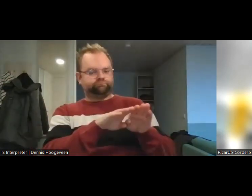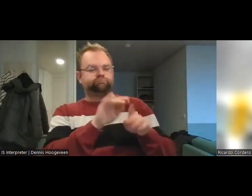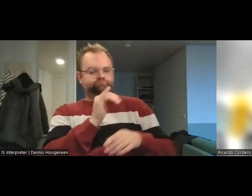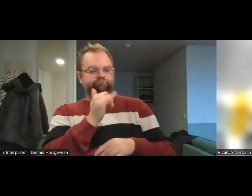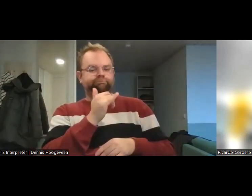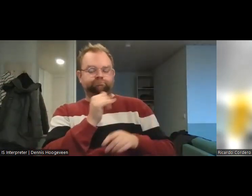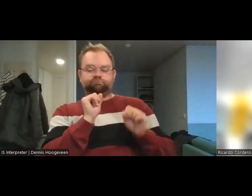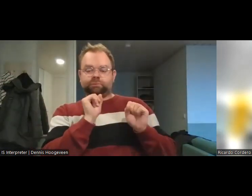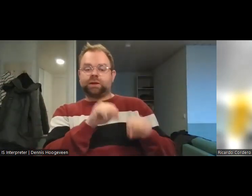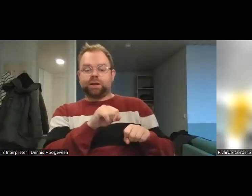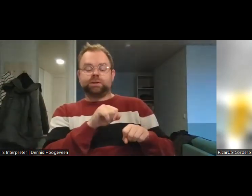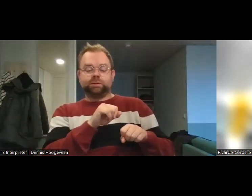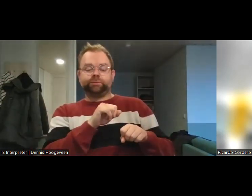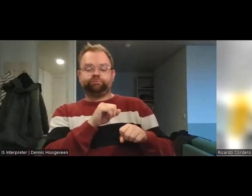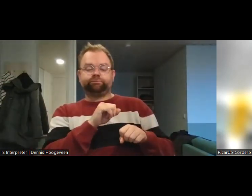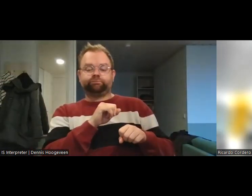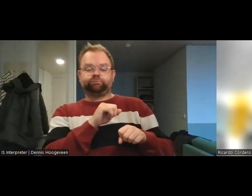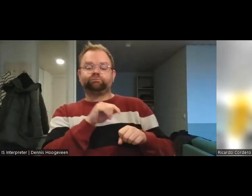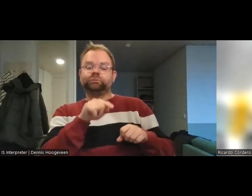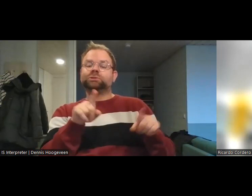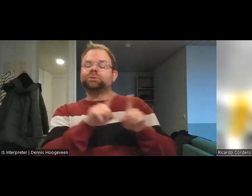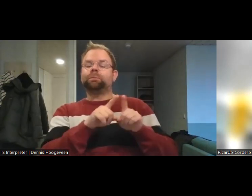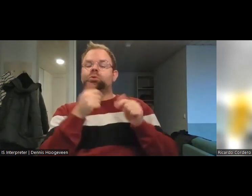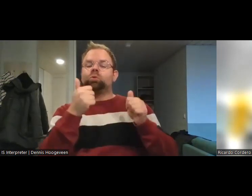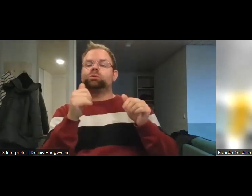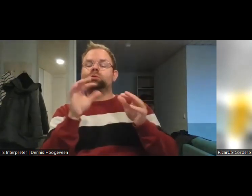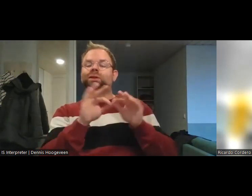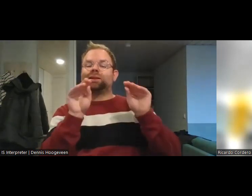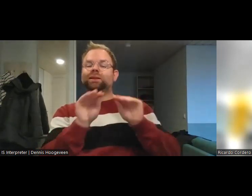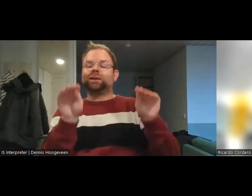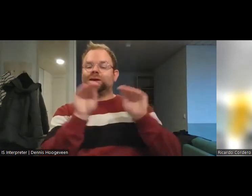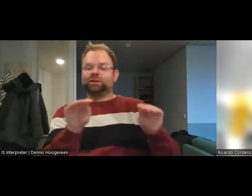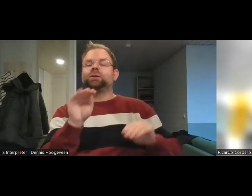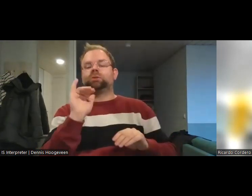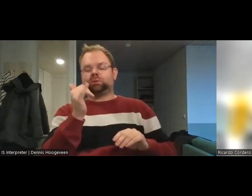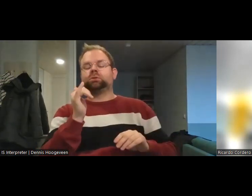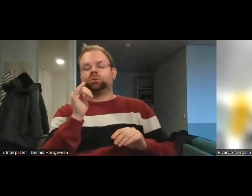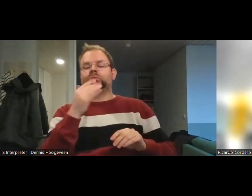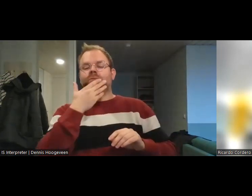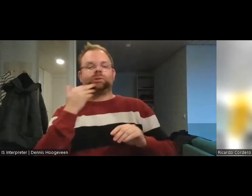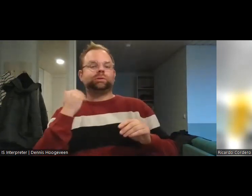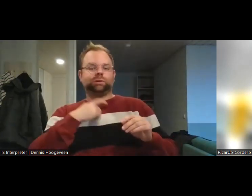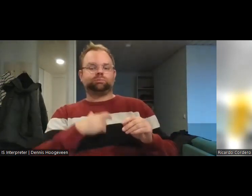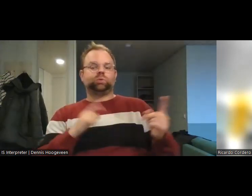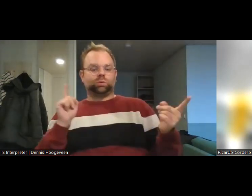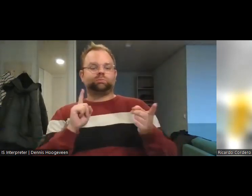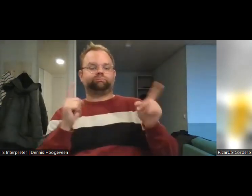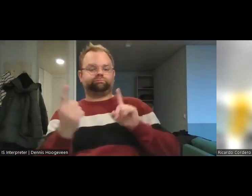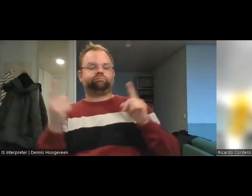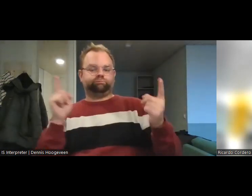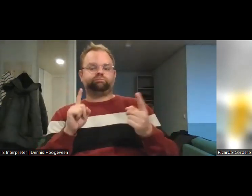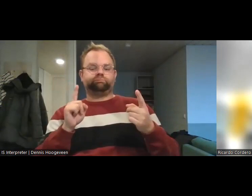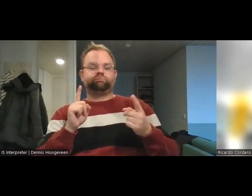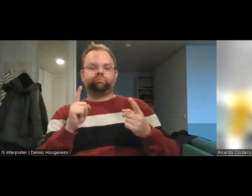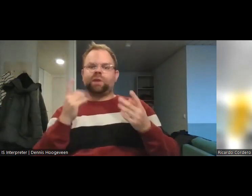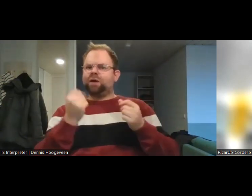I think there has been a lot of online webinars, etc., but we all recognize how important it is